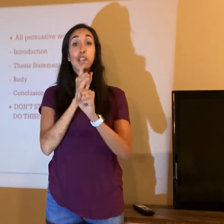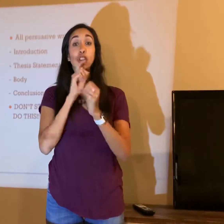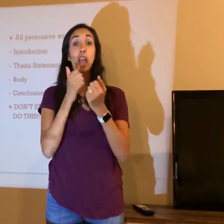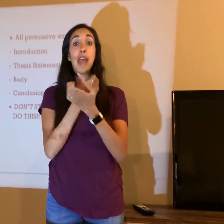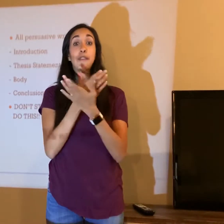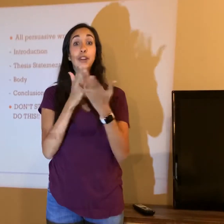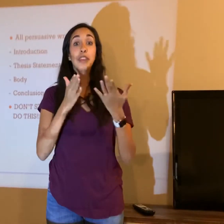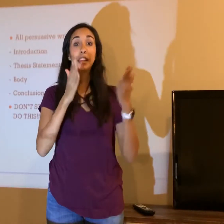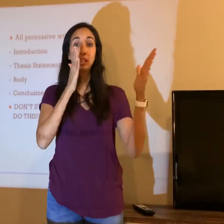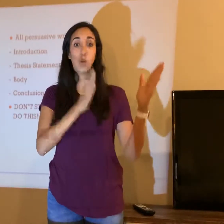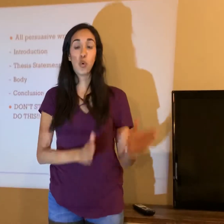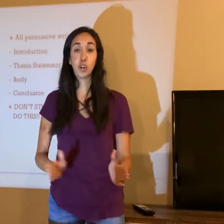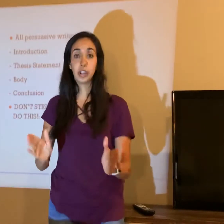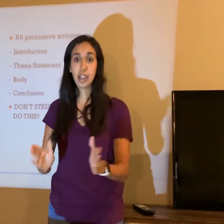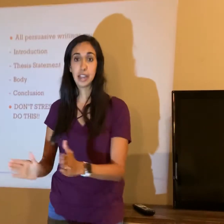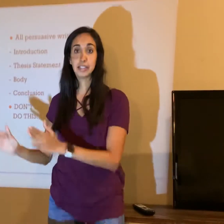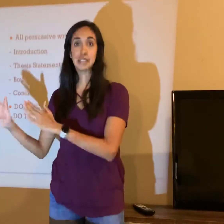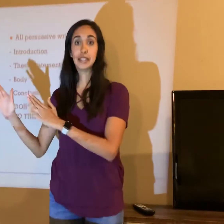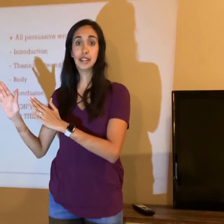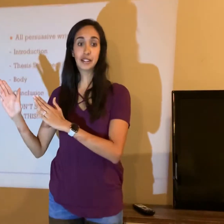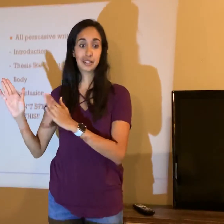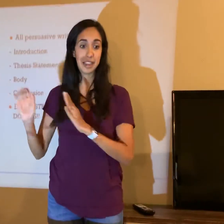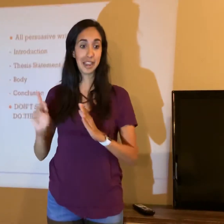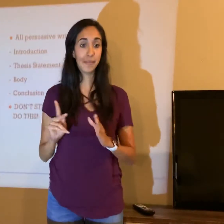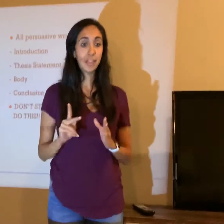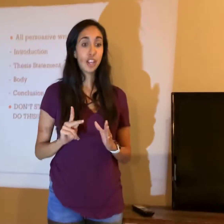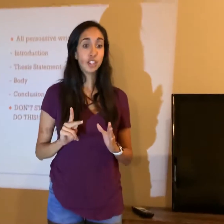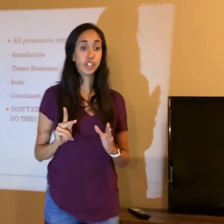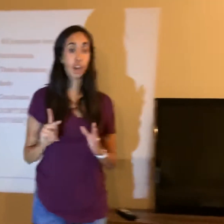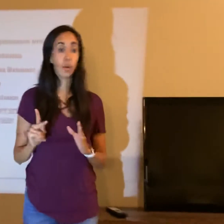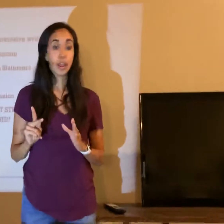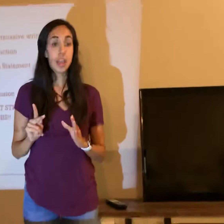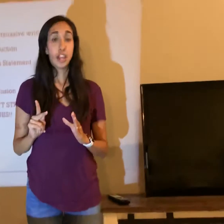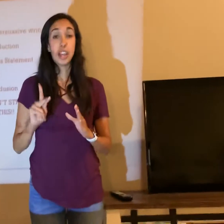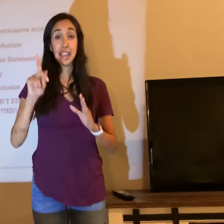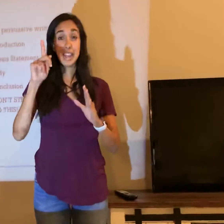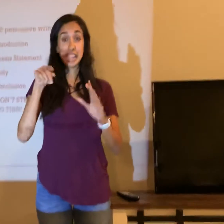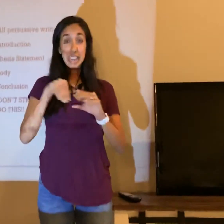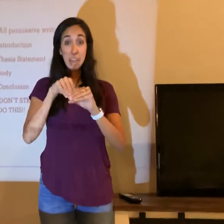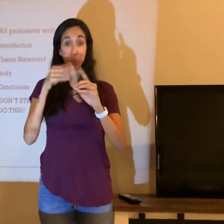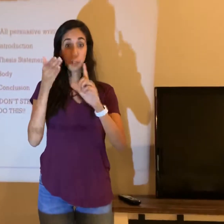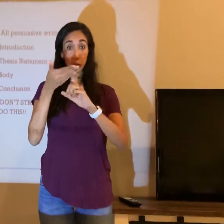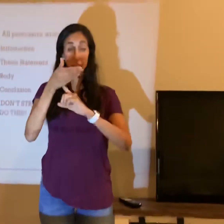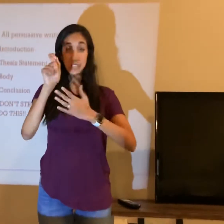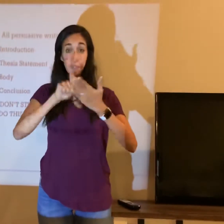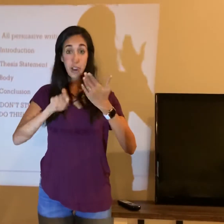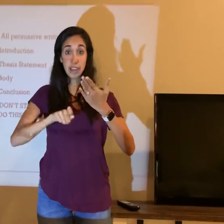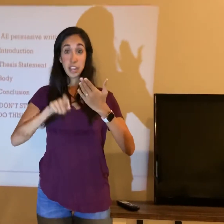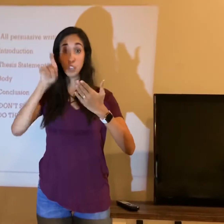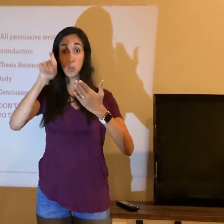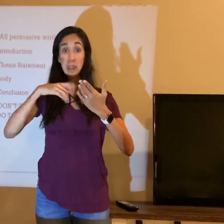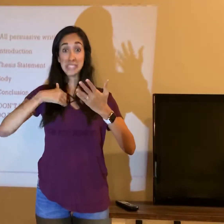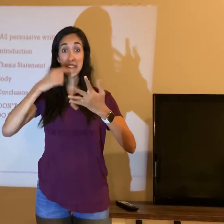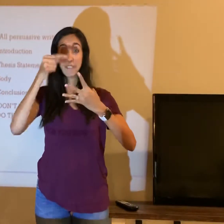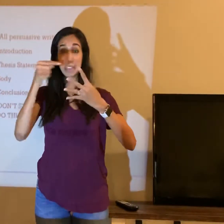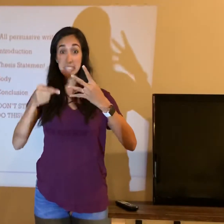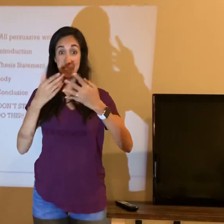sure everything is organized, okay? So in a persuasive writing, you must have these things.